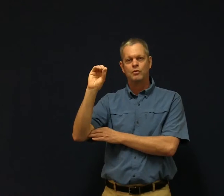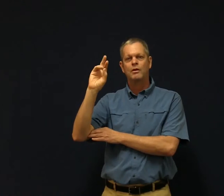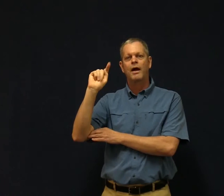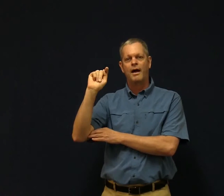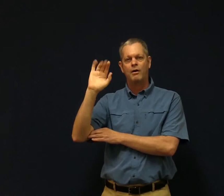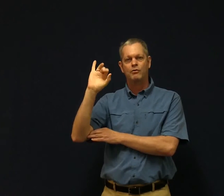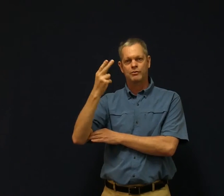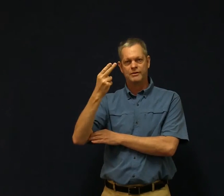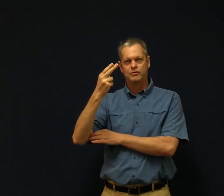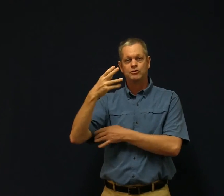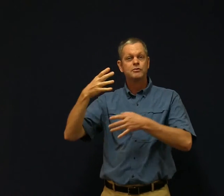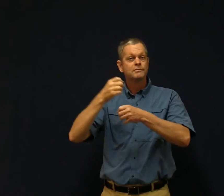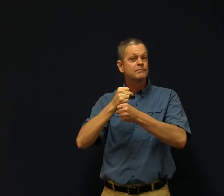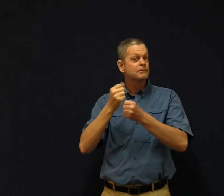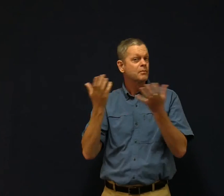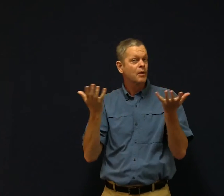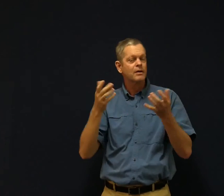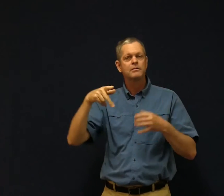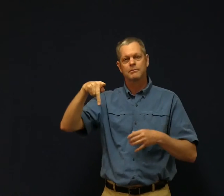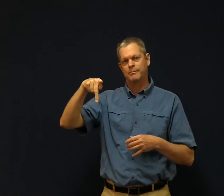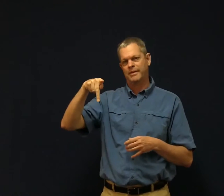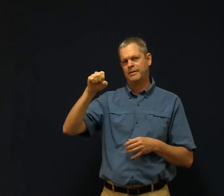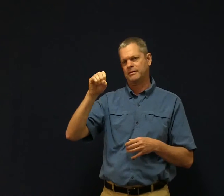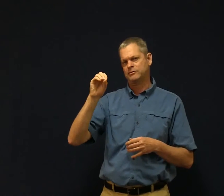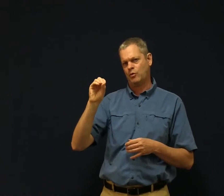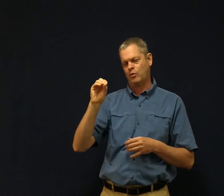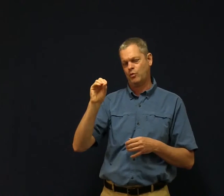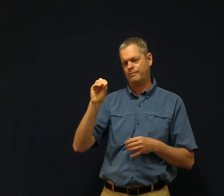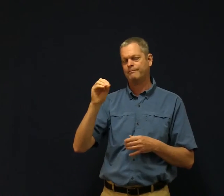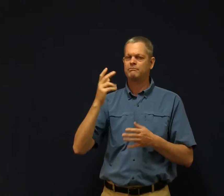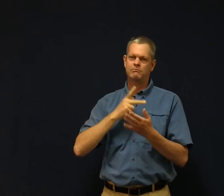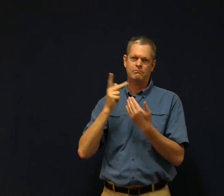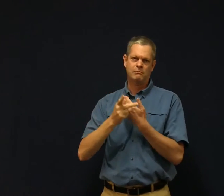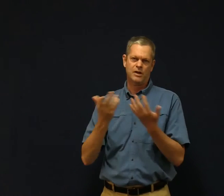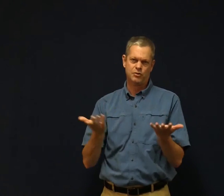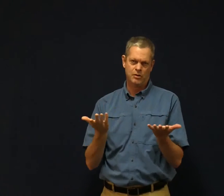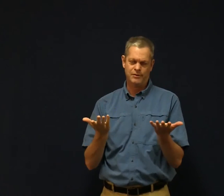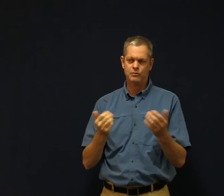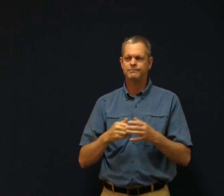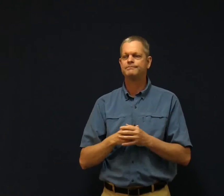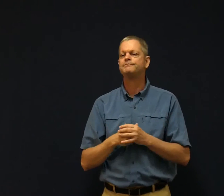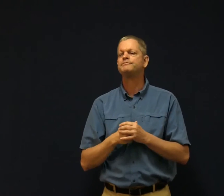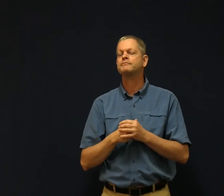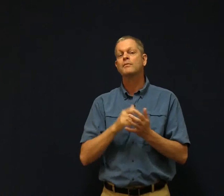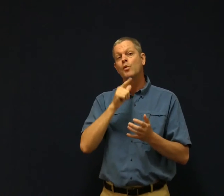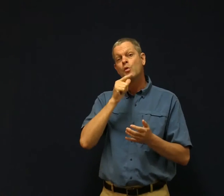I'm here to highlight the Public School Outreach Program. The acronym for our program is PSO.